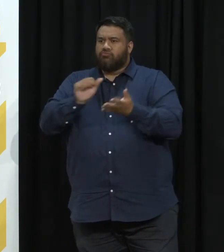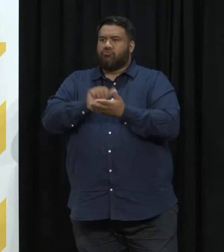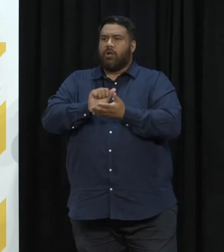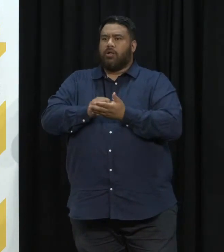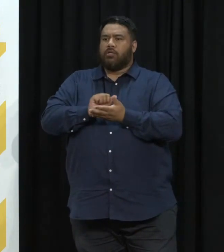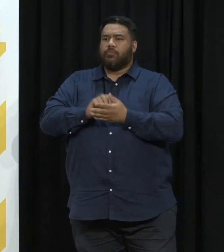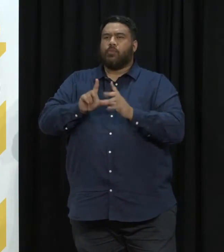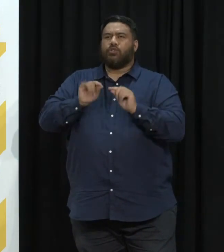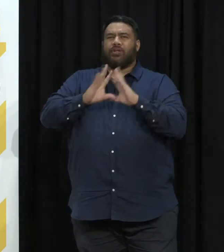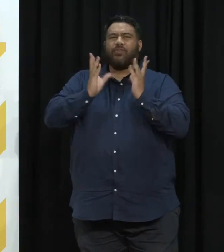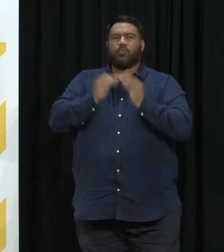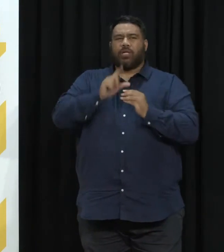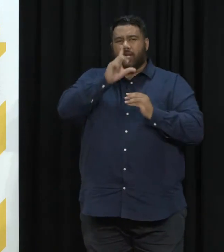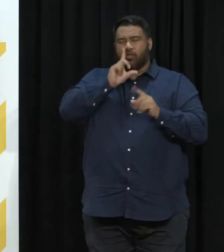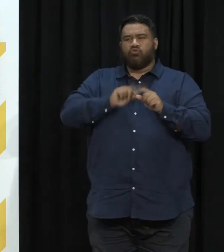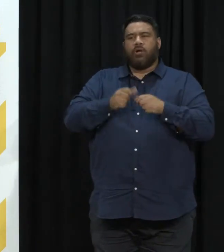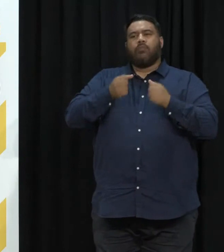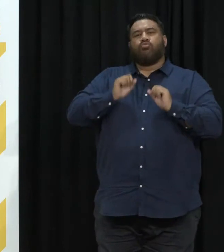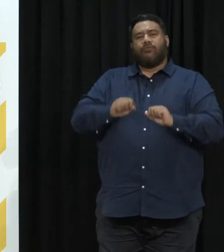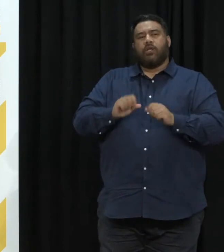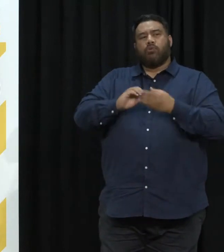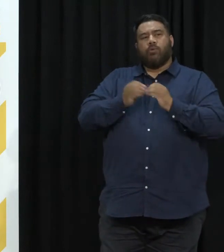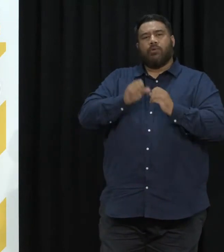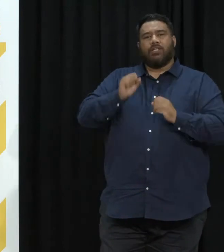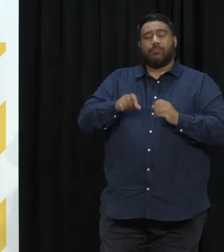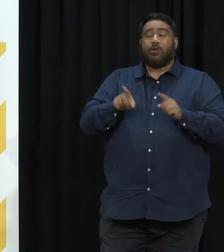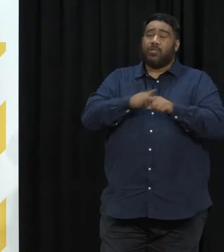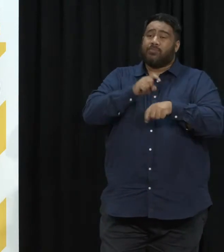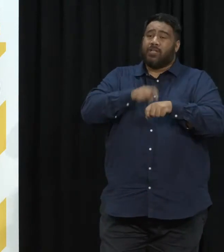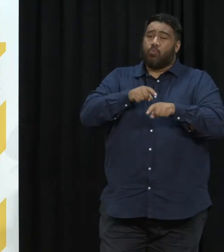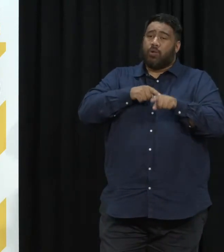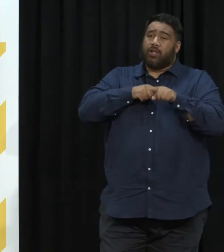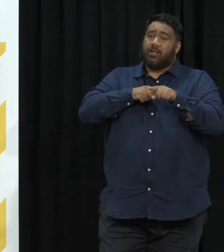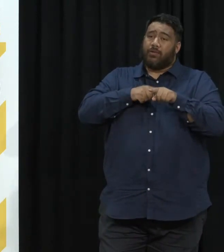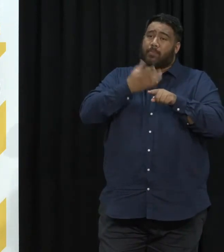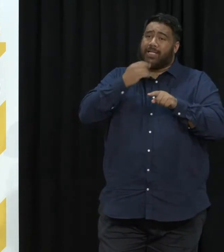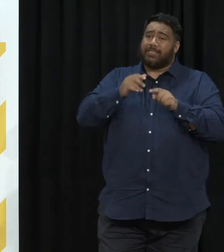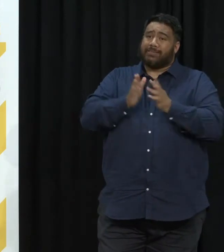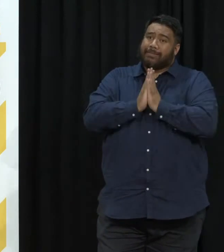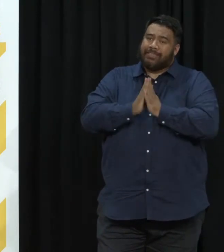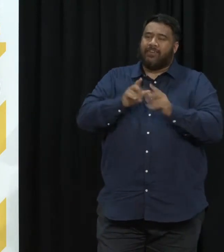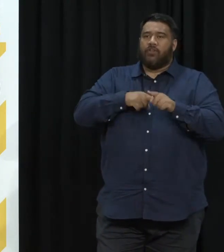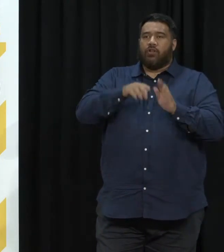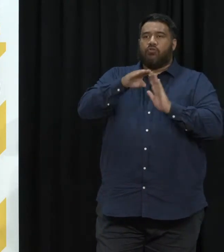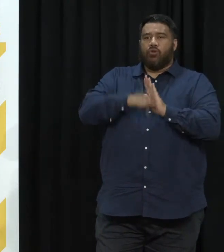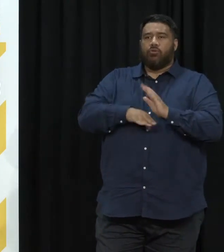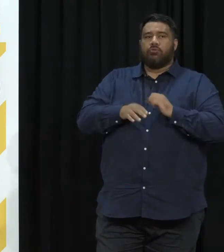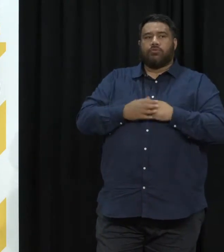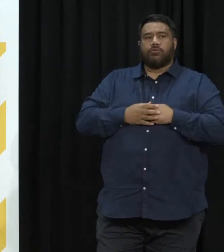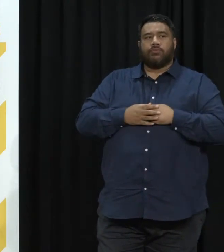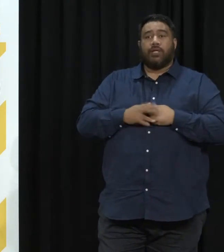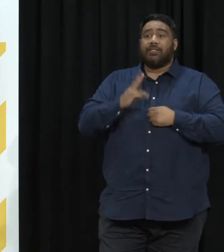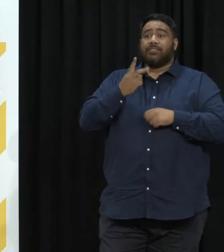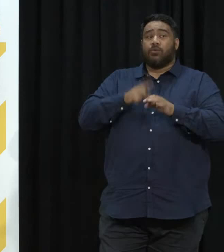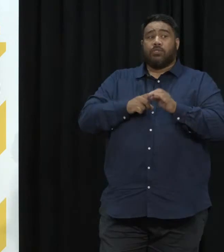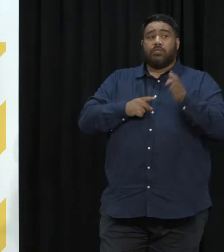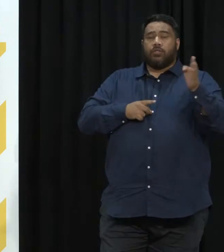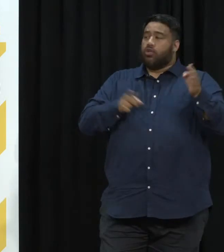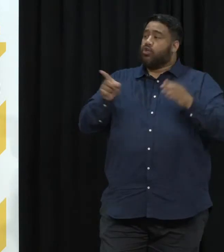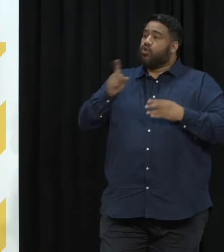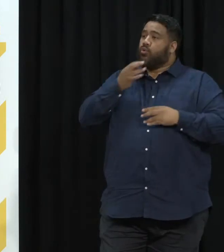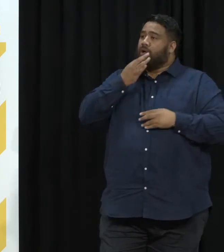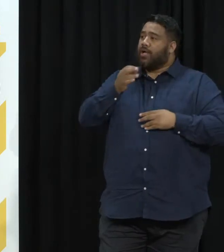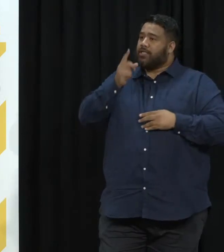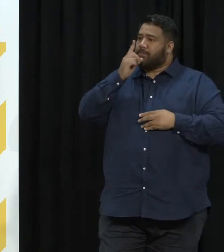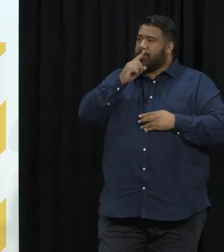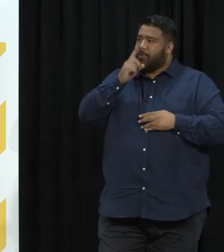it. But equally, we will keep asking people to abide by the rules as well. Dr. And Bloom? just on Yeah, that, second just question. You've asked people to